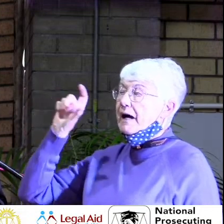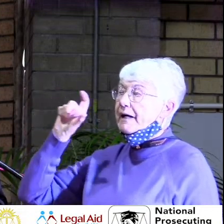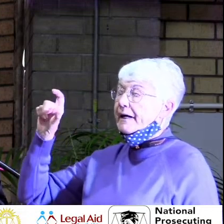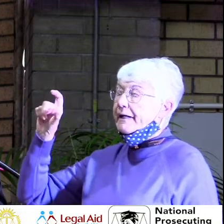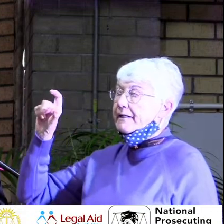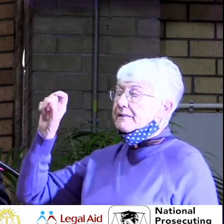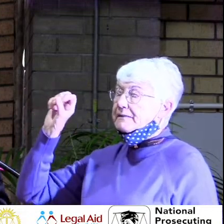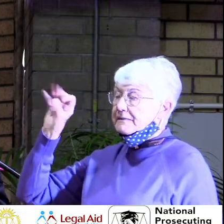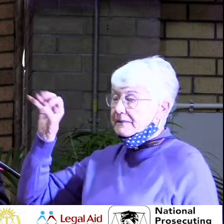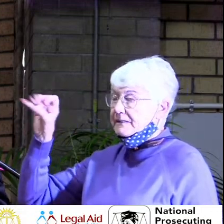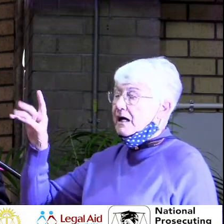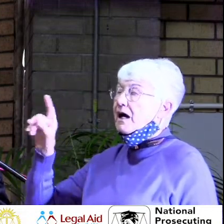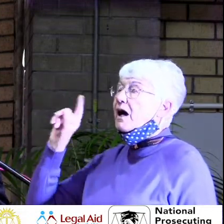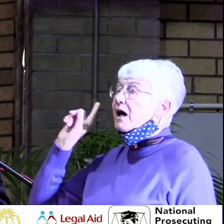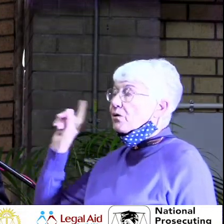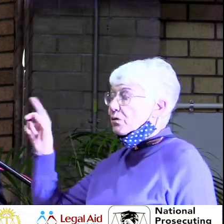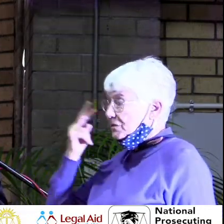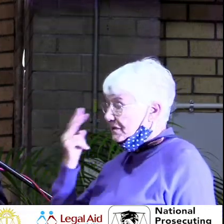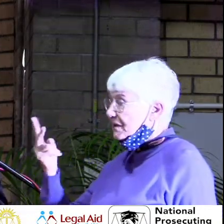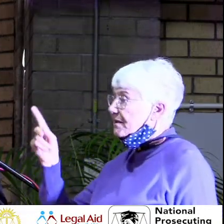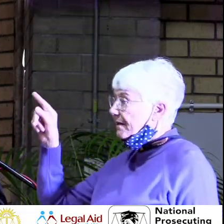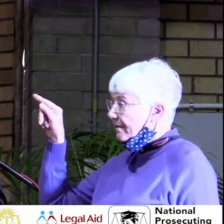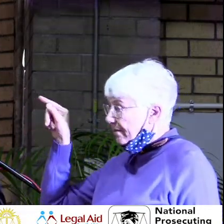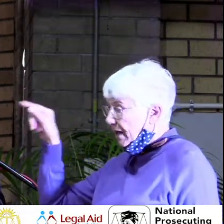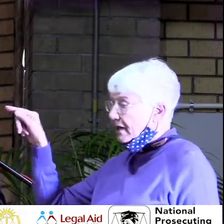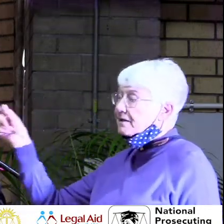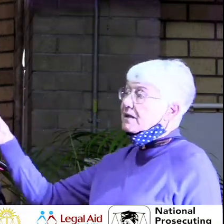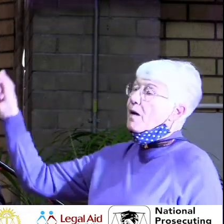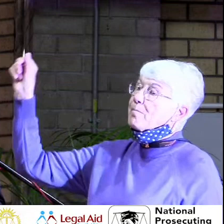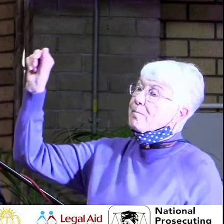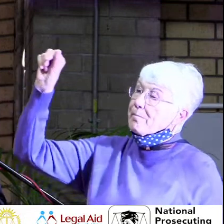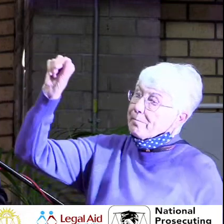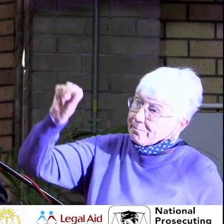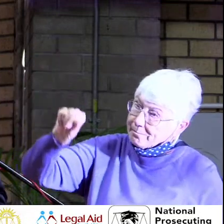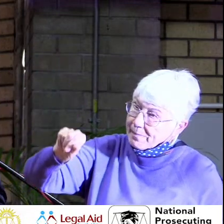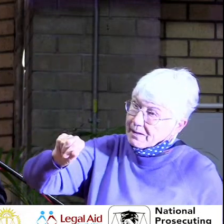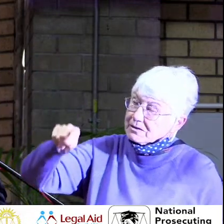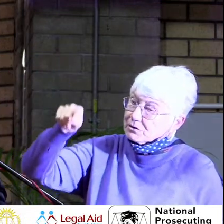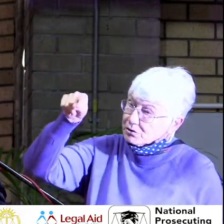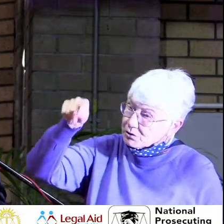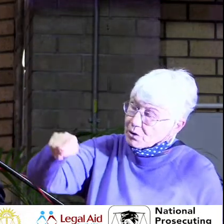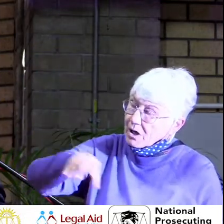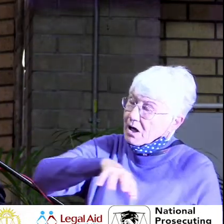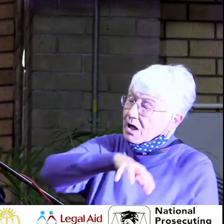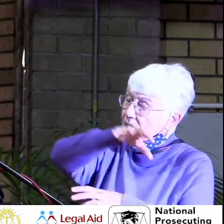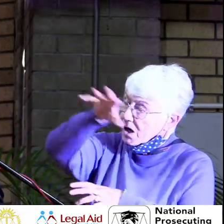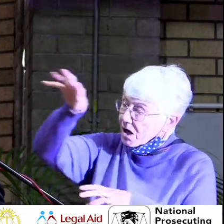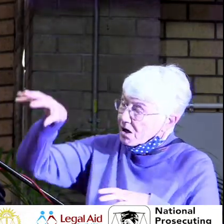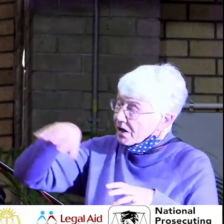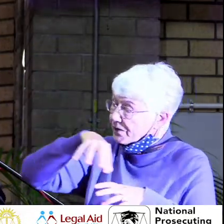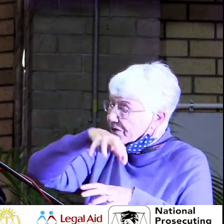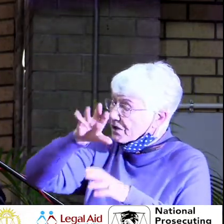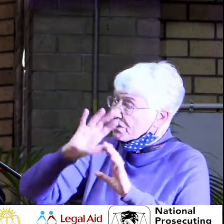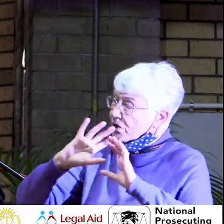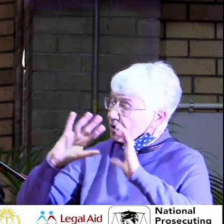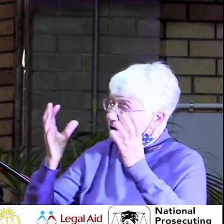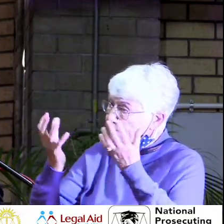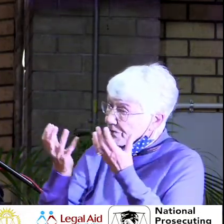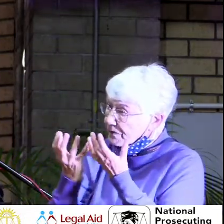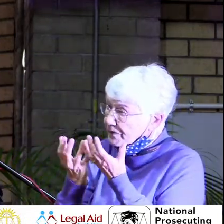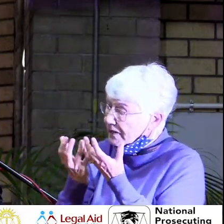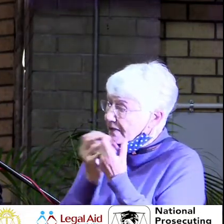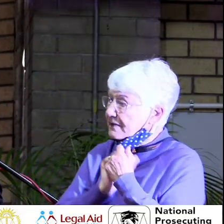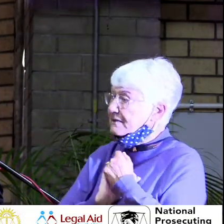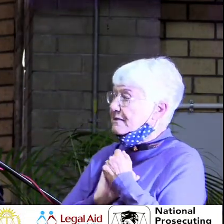the community structures that are here. Congratulations to Ili Talabantu for your 30 years